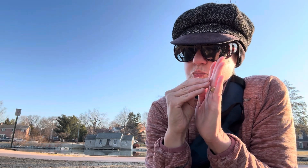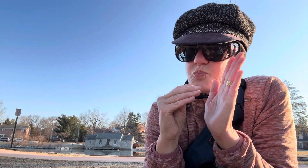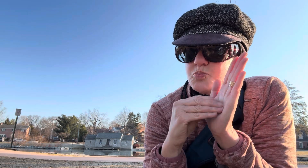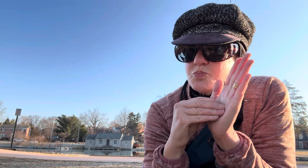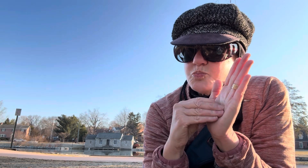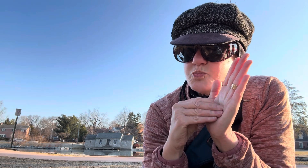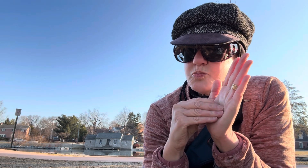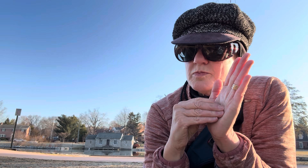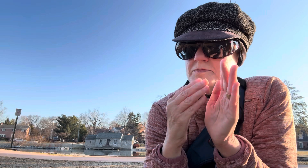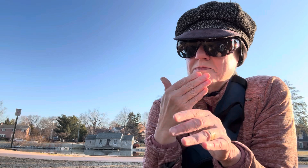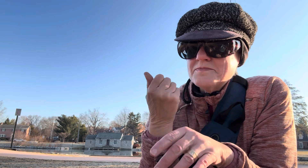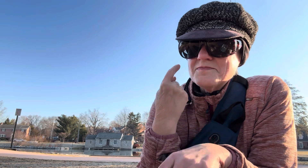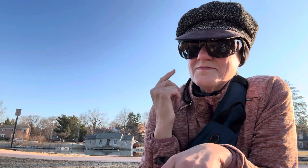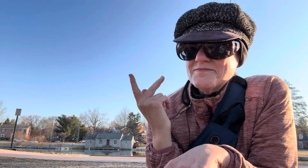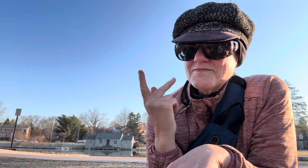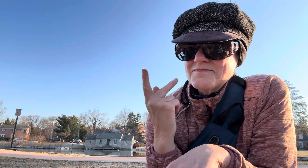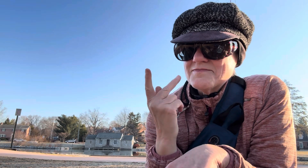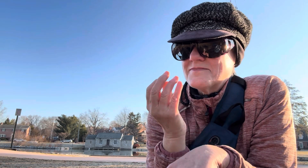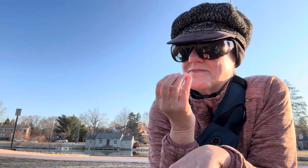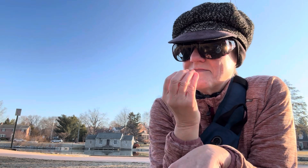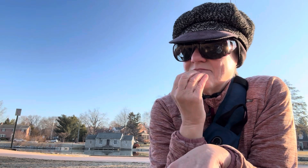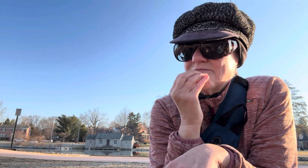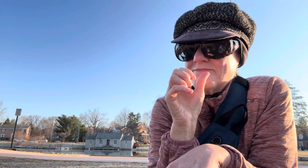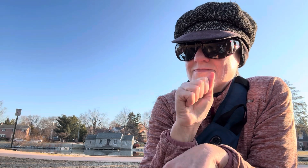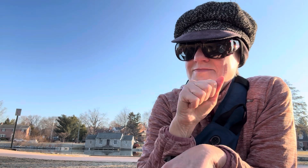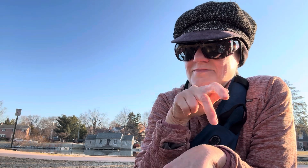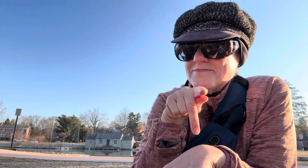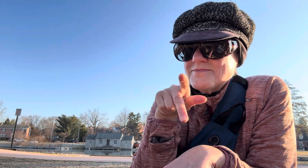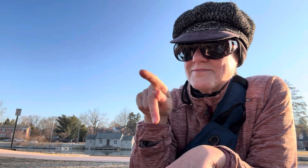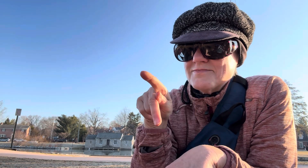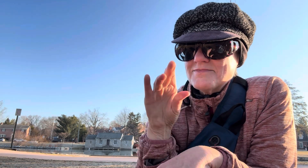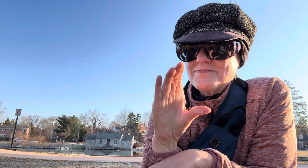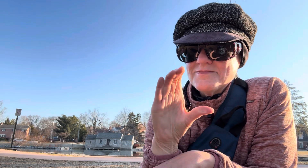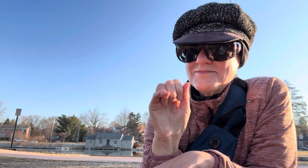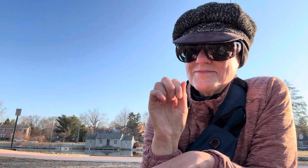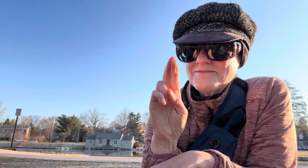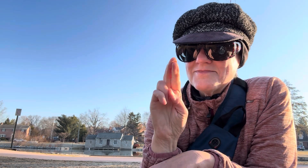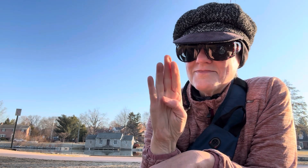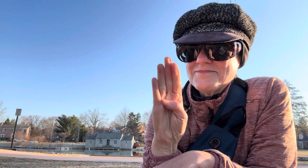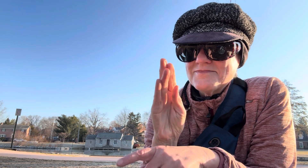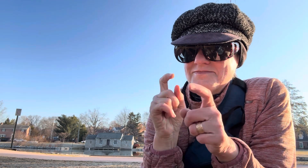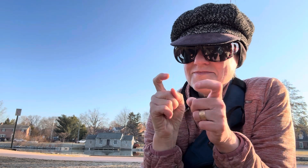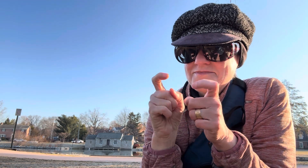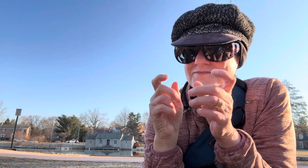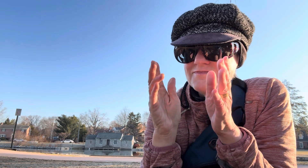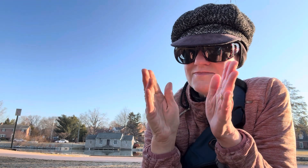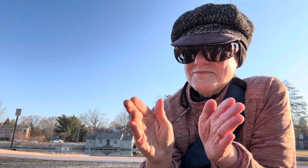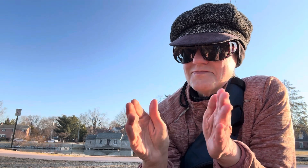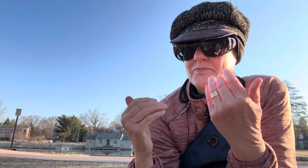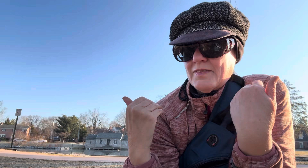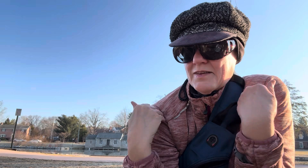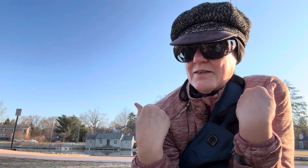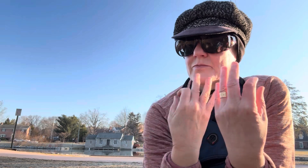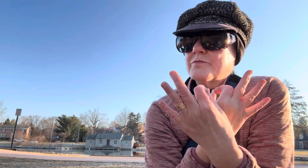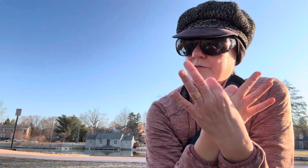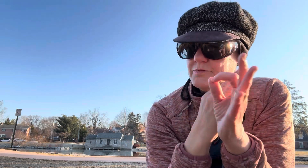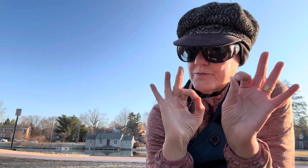need some type of app to document your food. And we found that we like the app